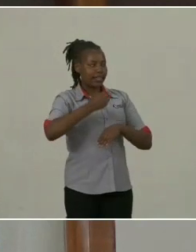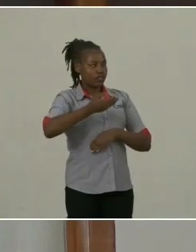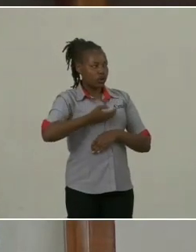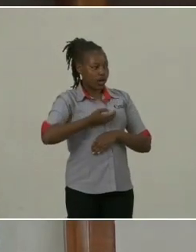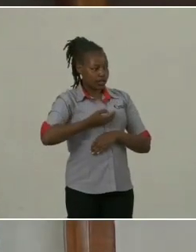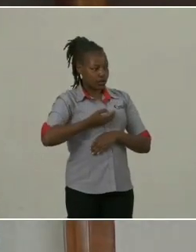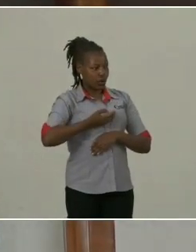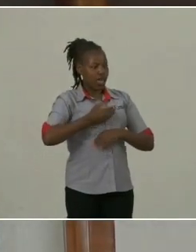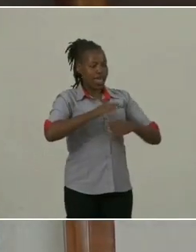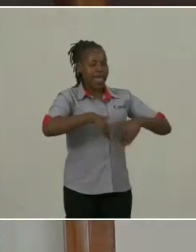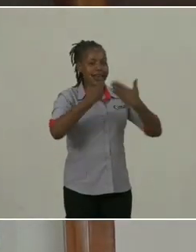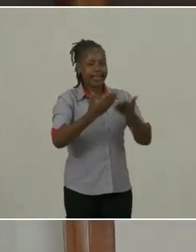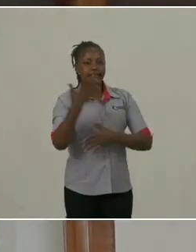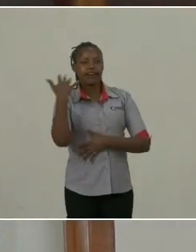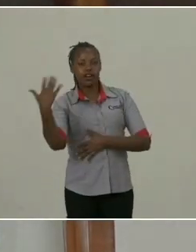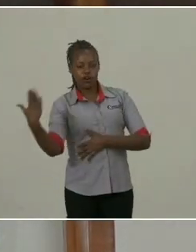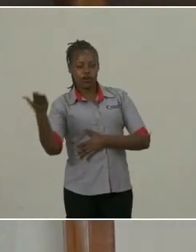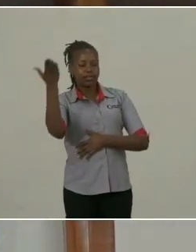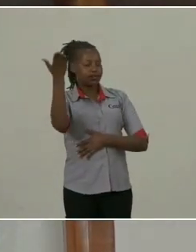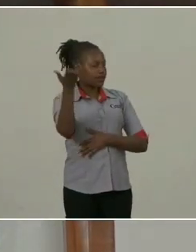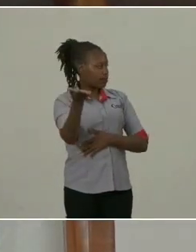other attached documents,